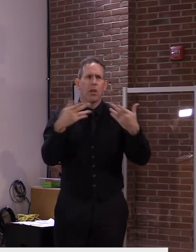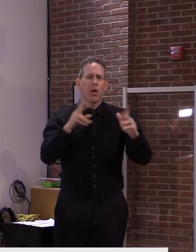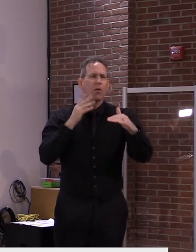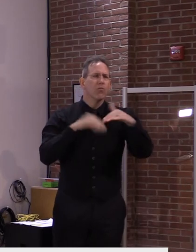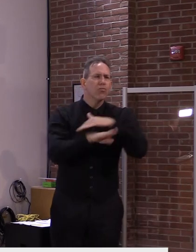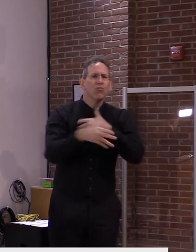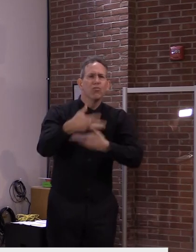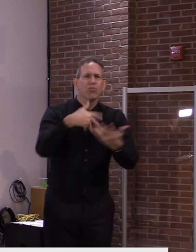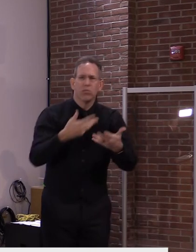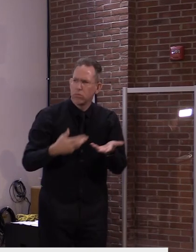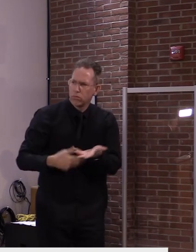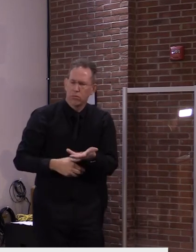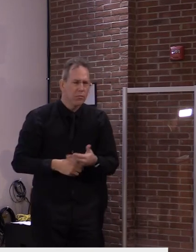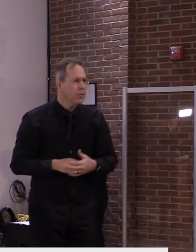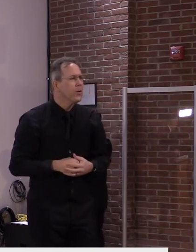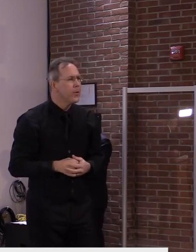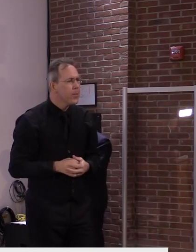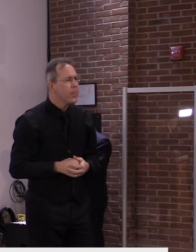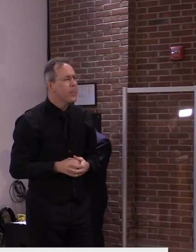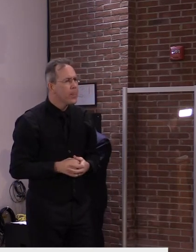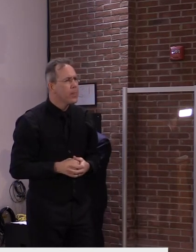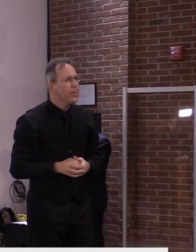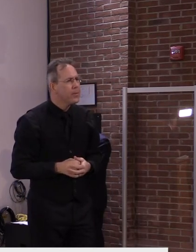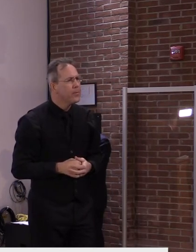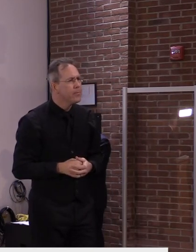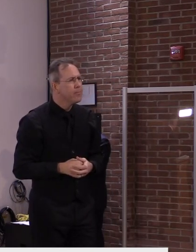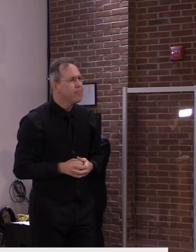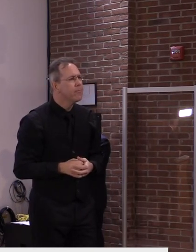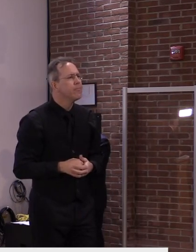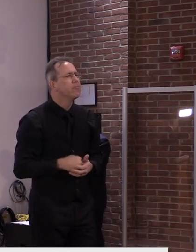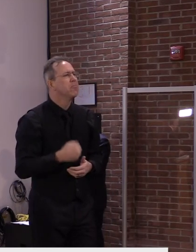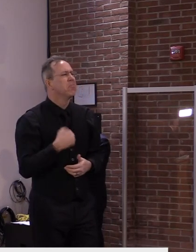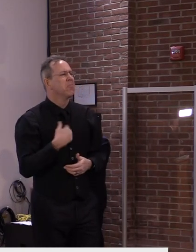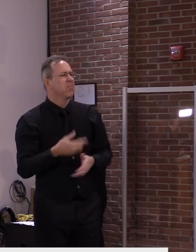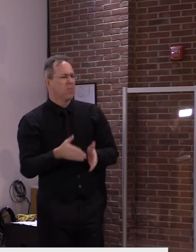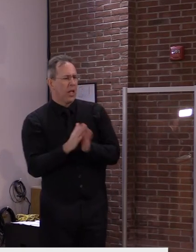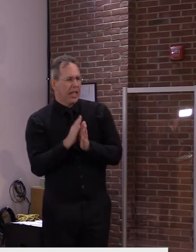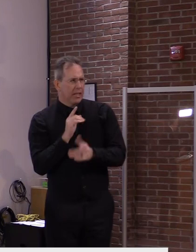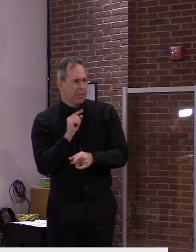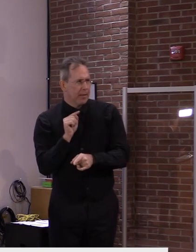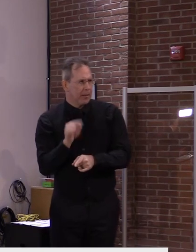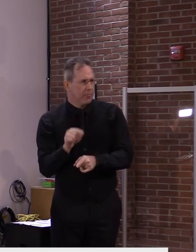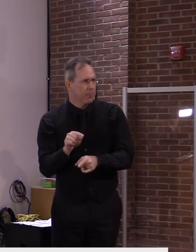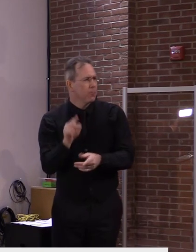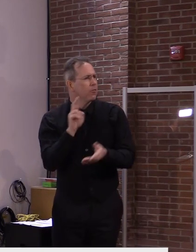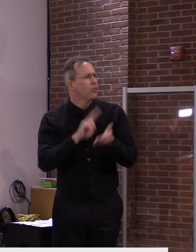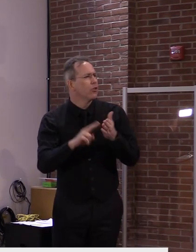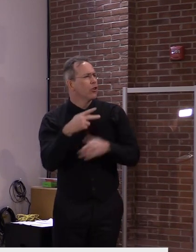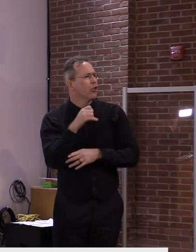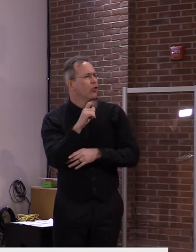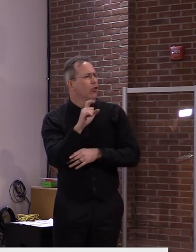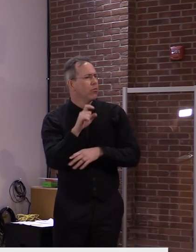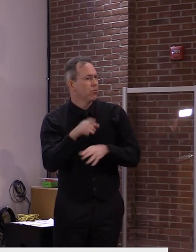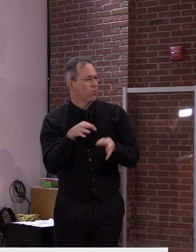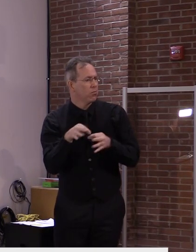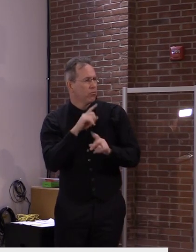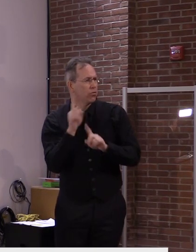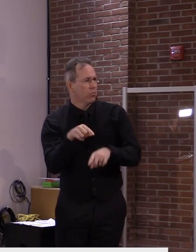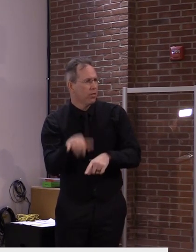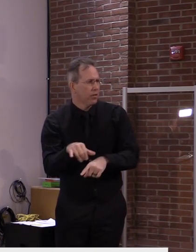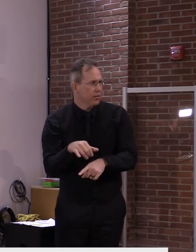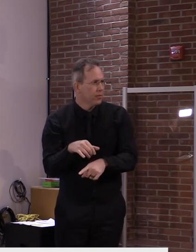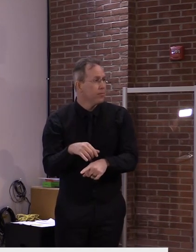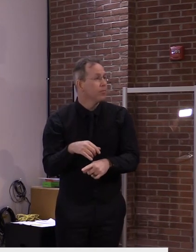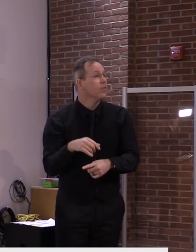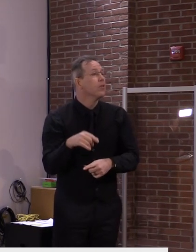ask Secretary Curley to add to this, but they're in with the mix of all the different enterprises,